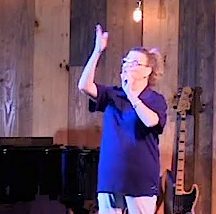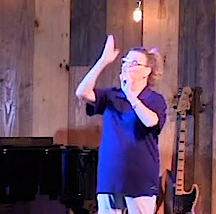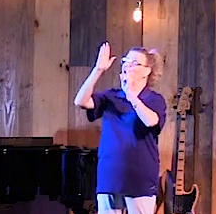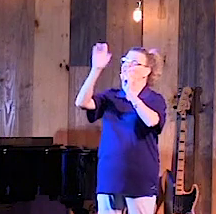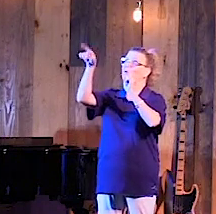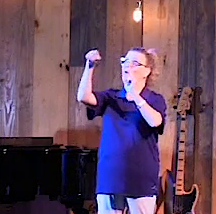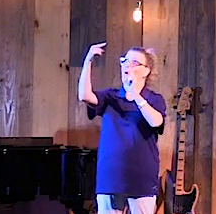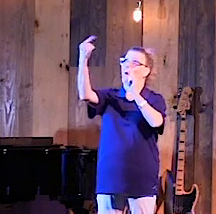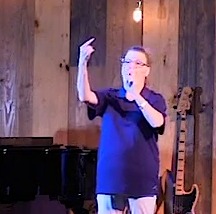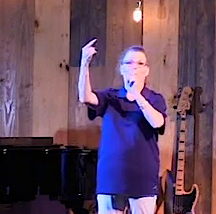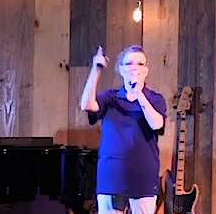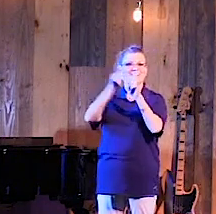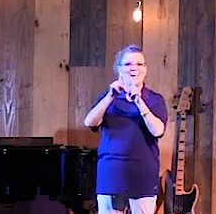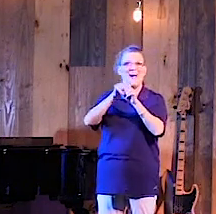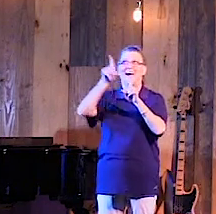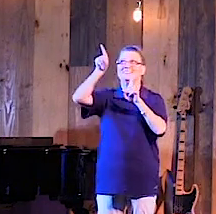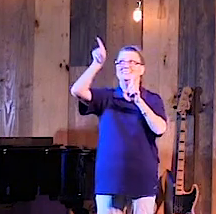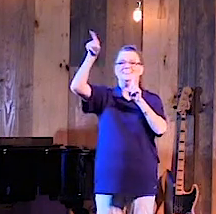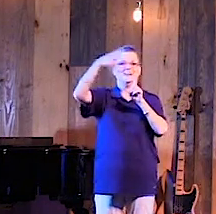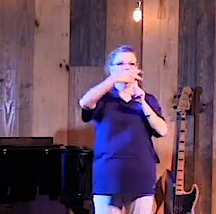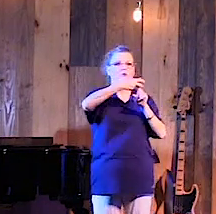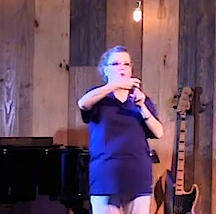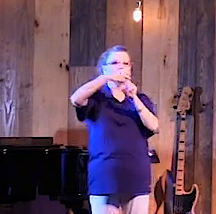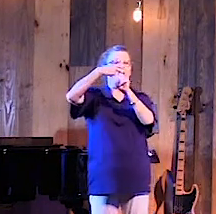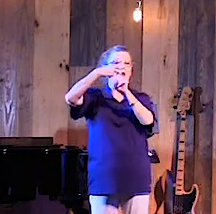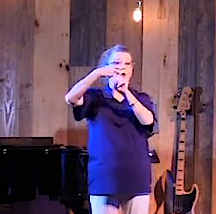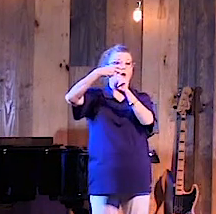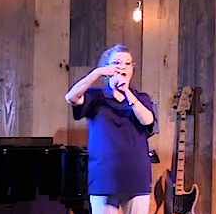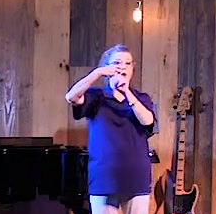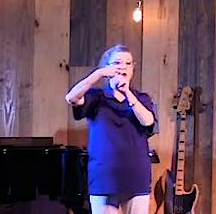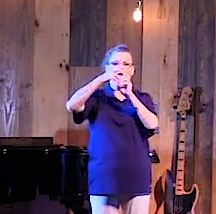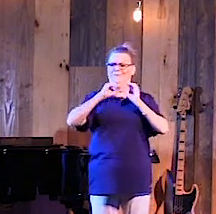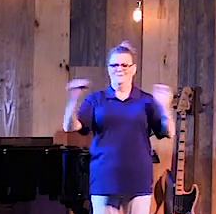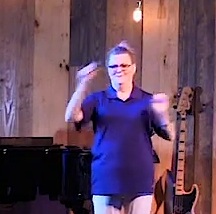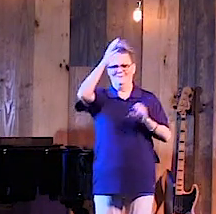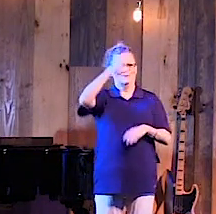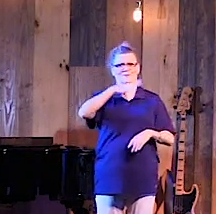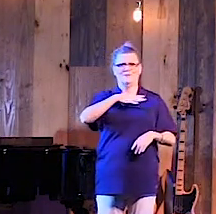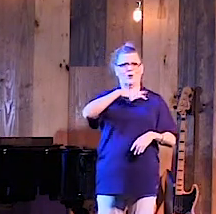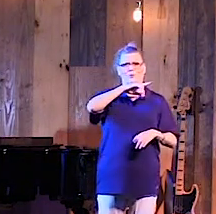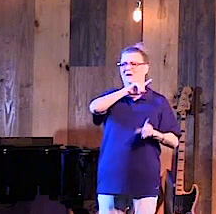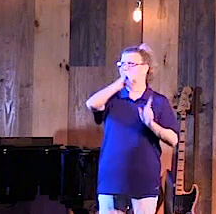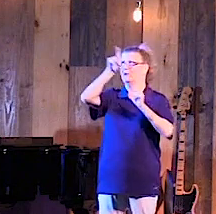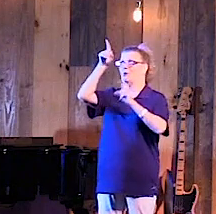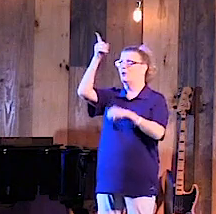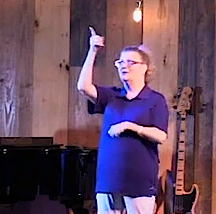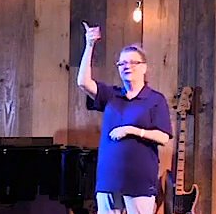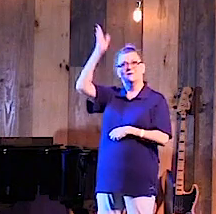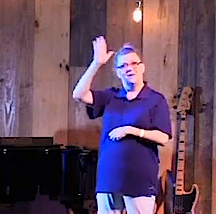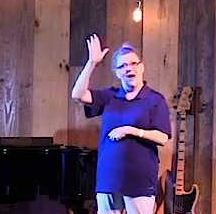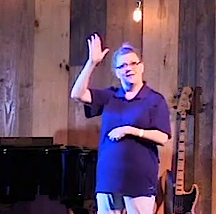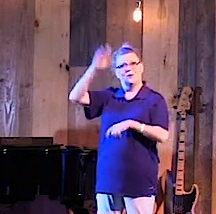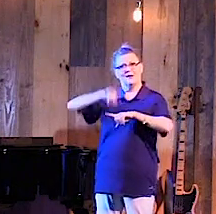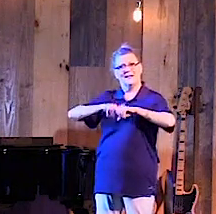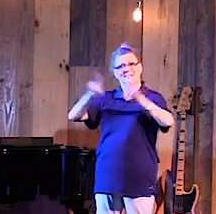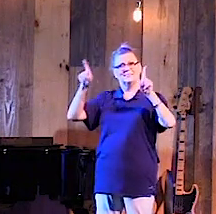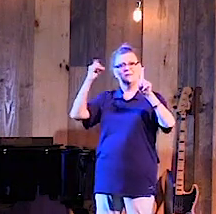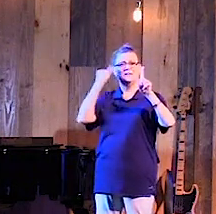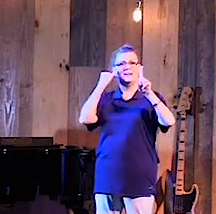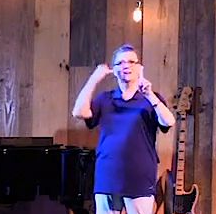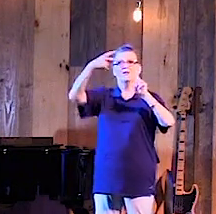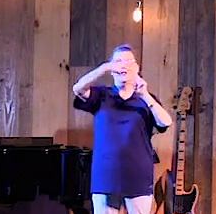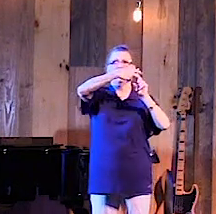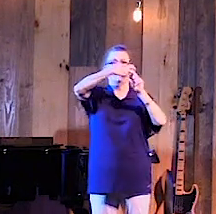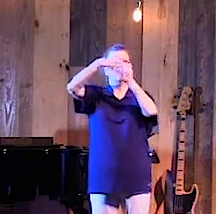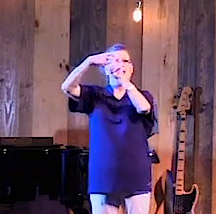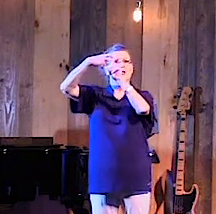tells us that in John chapter 6, verse 44, that no man can come to the Father unless he draws him to him.